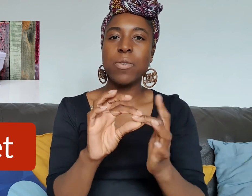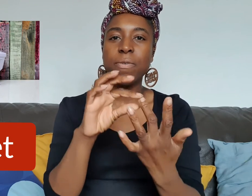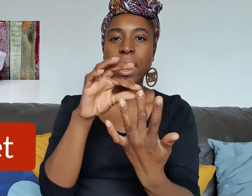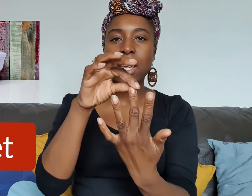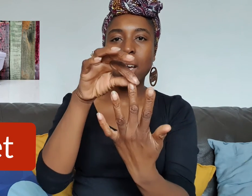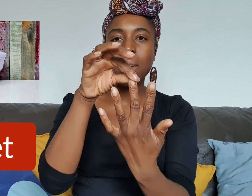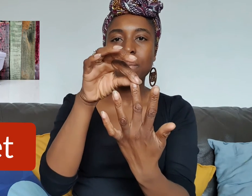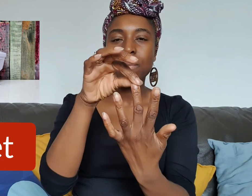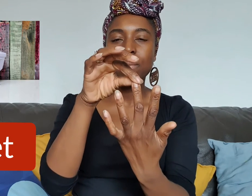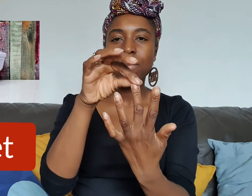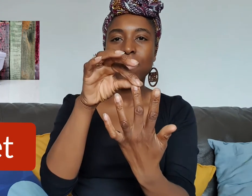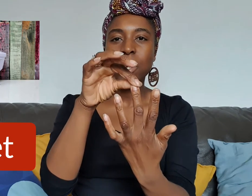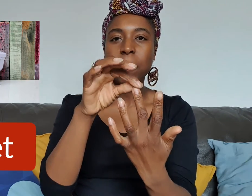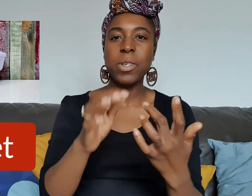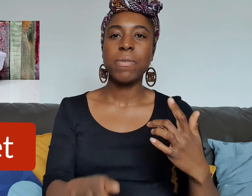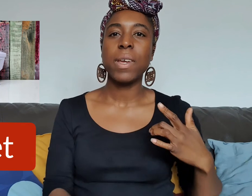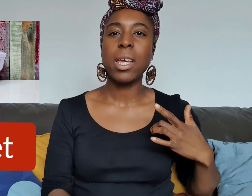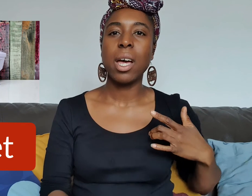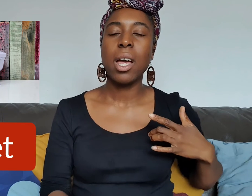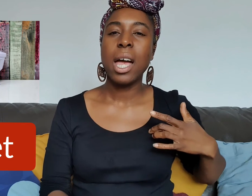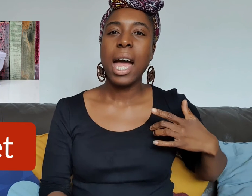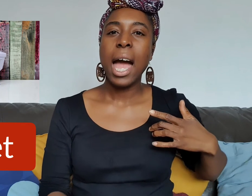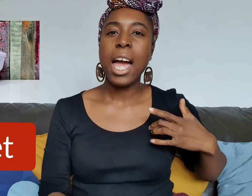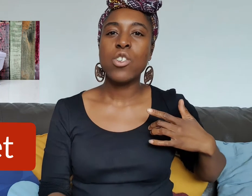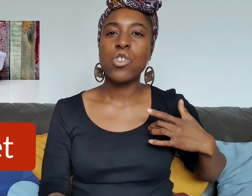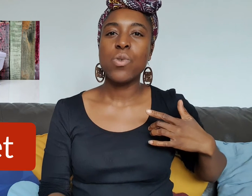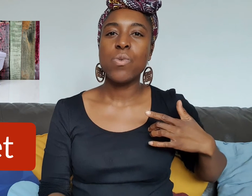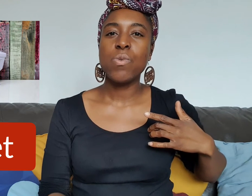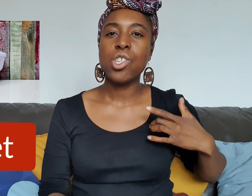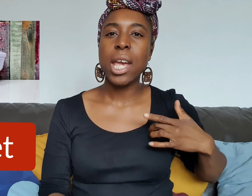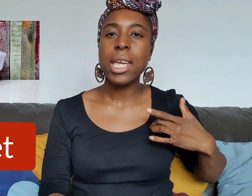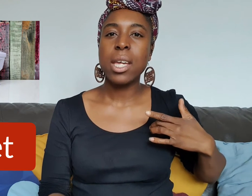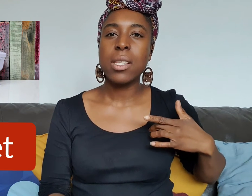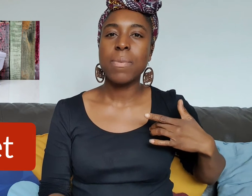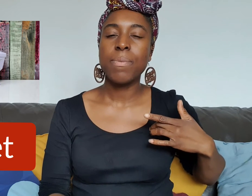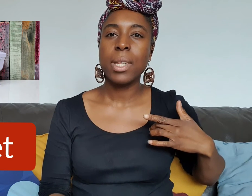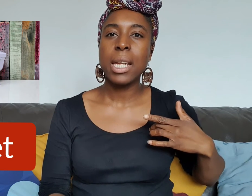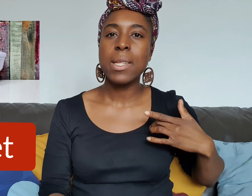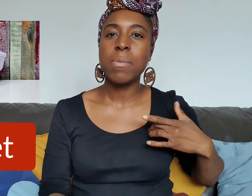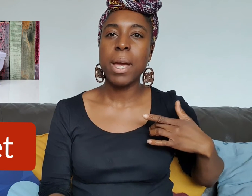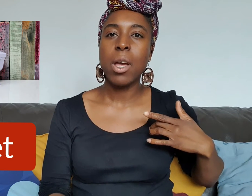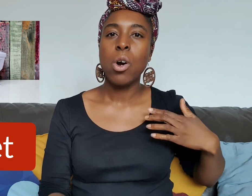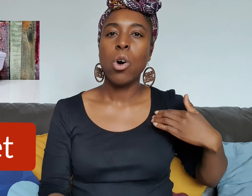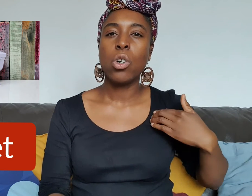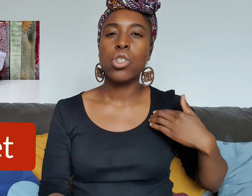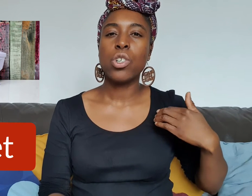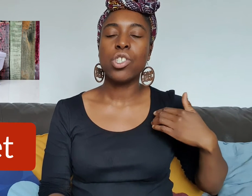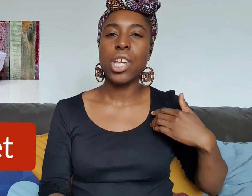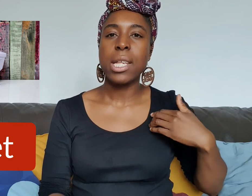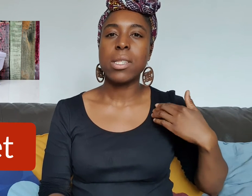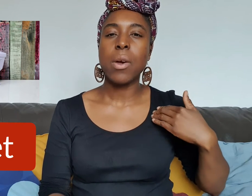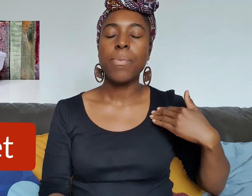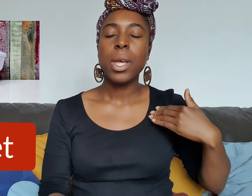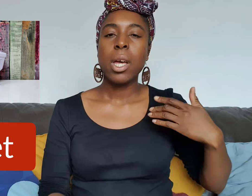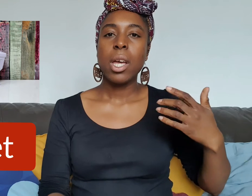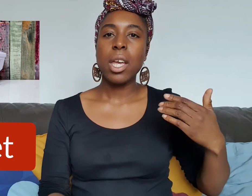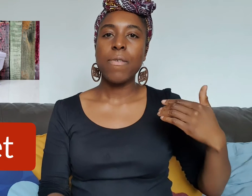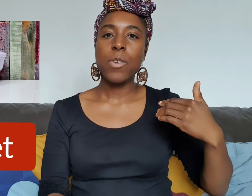finger. So your middle finger and you shake it a little bit on your chest. So if you